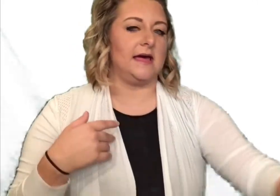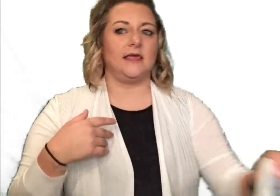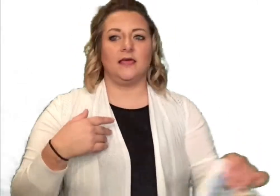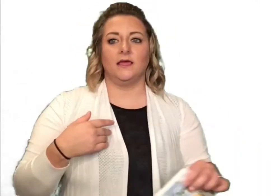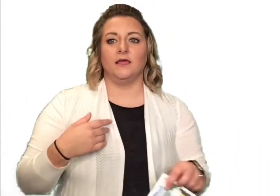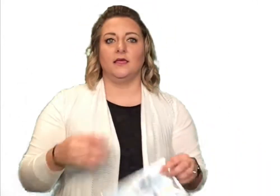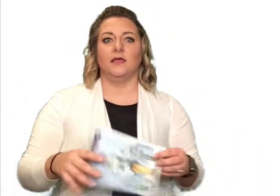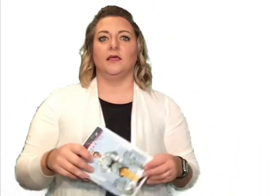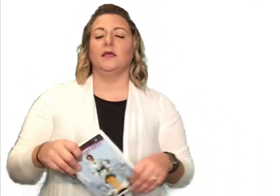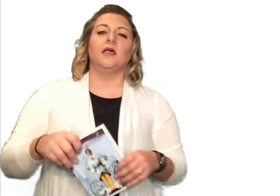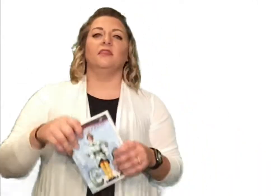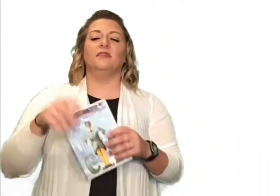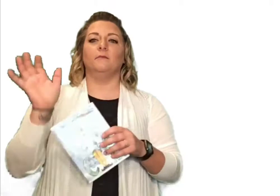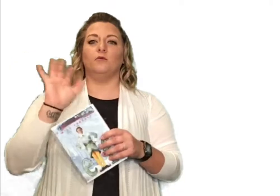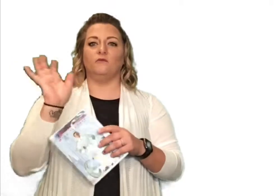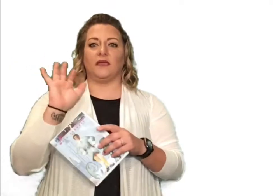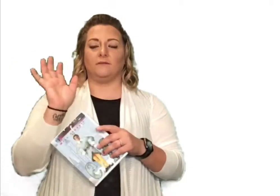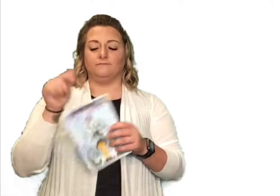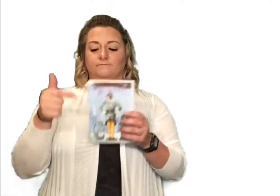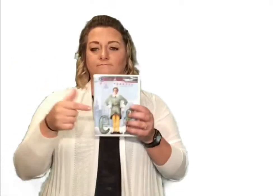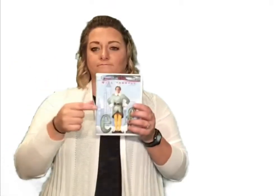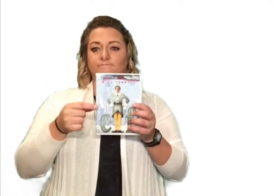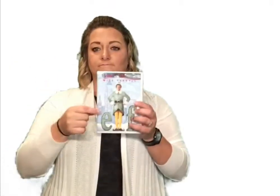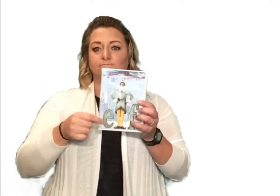had the movie?